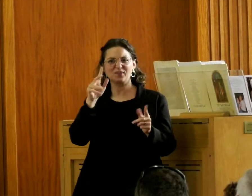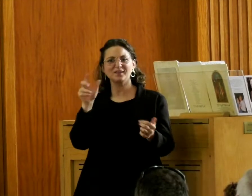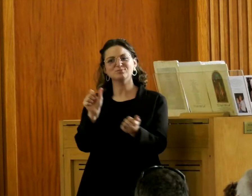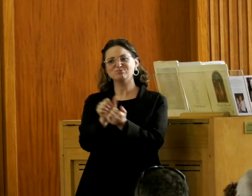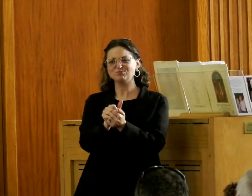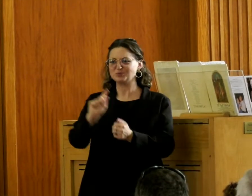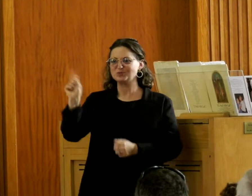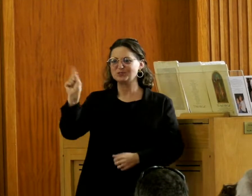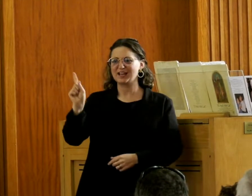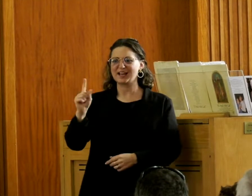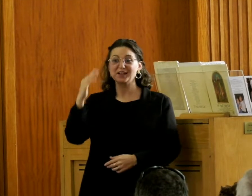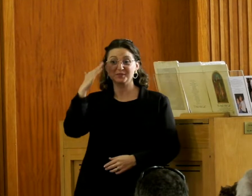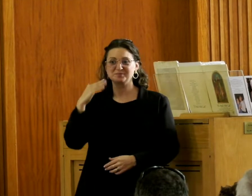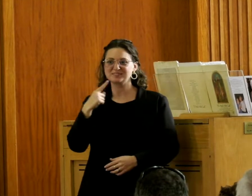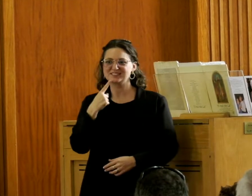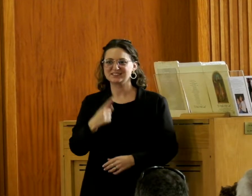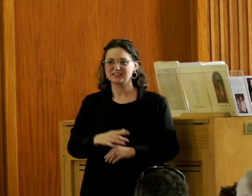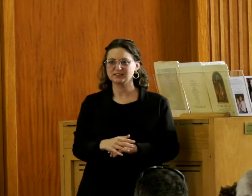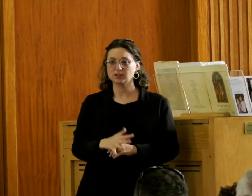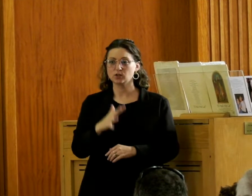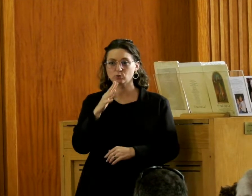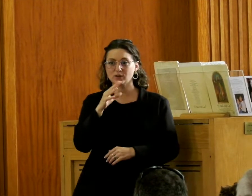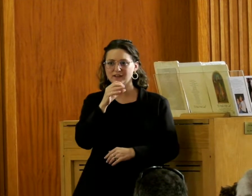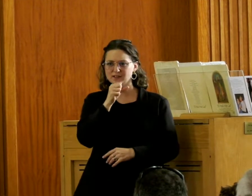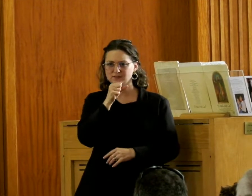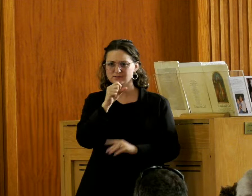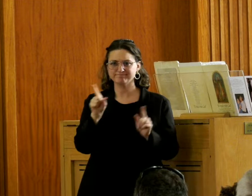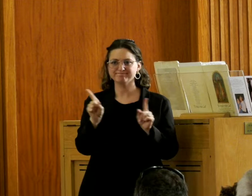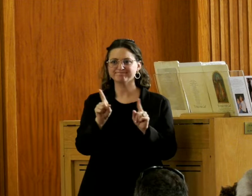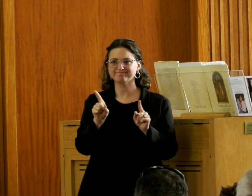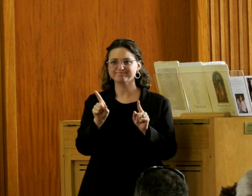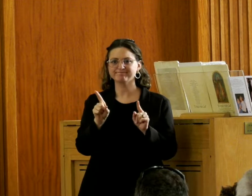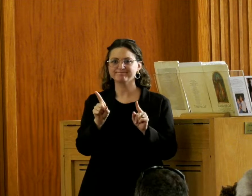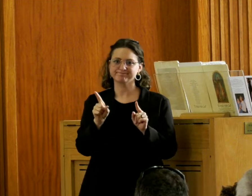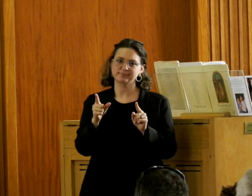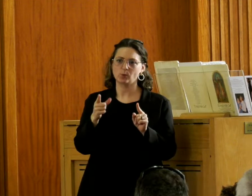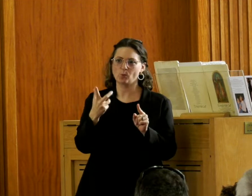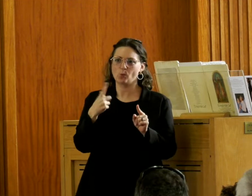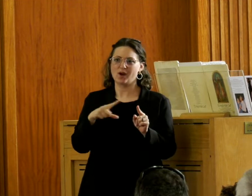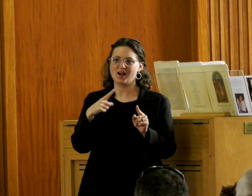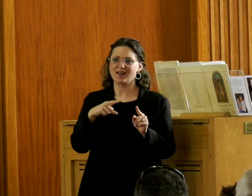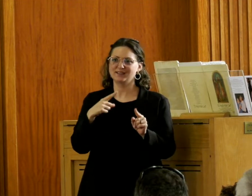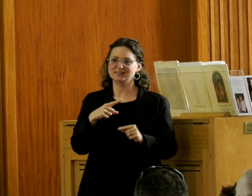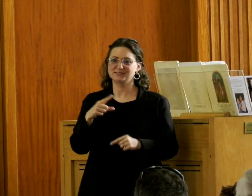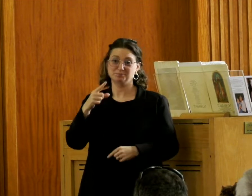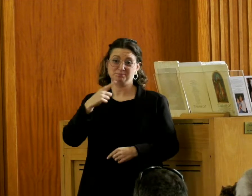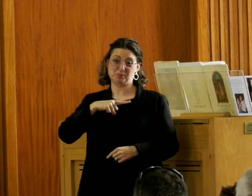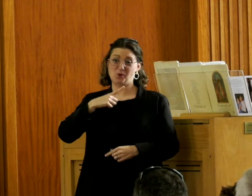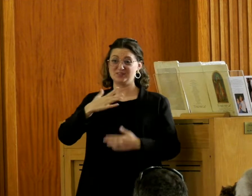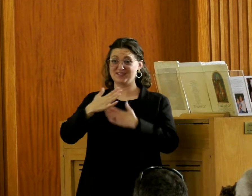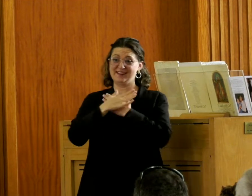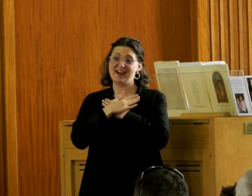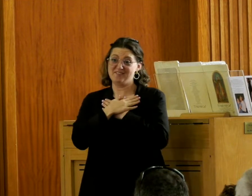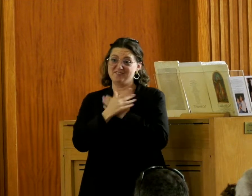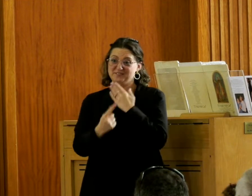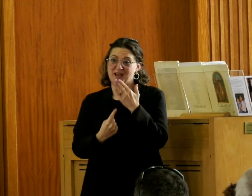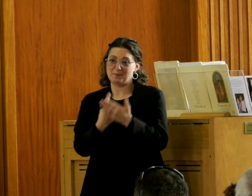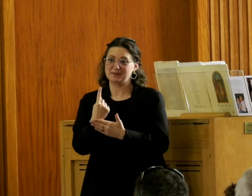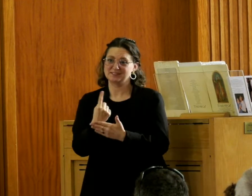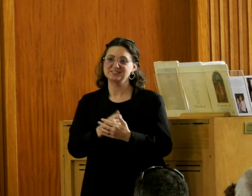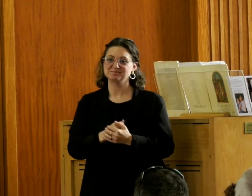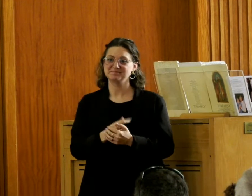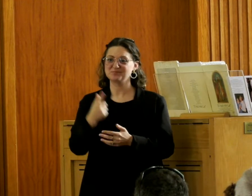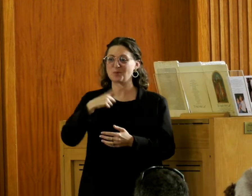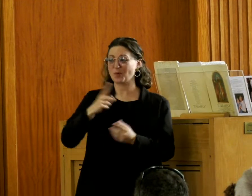today, she said, "Grief is the price we pay for love." And I think that's why we're